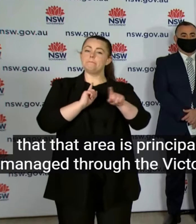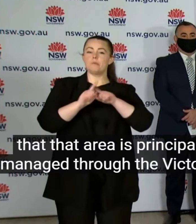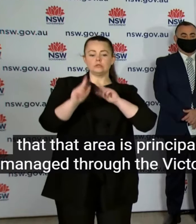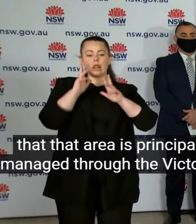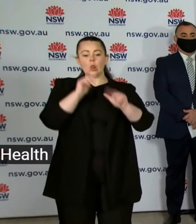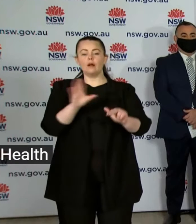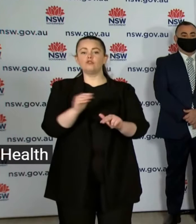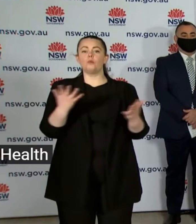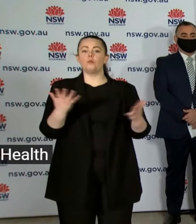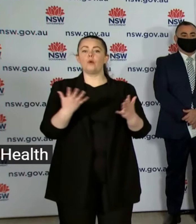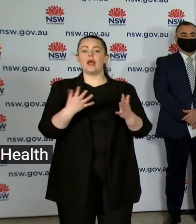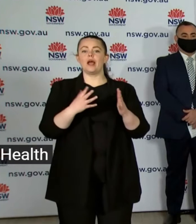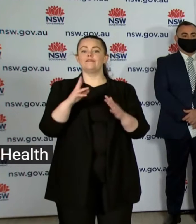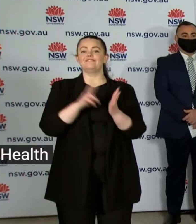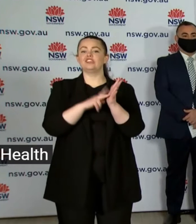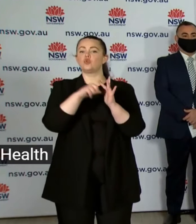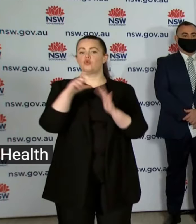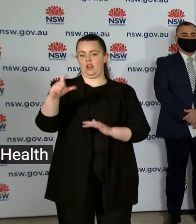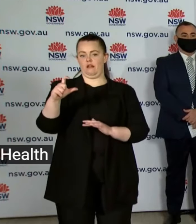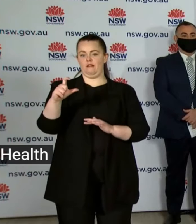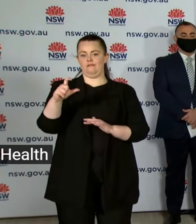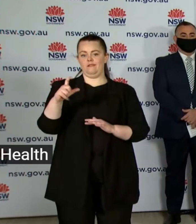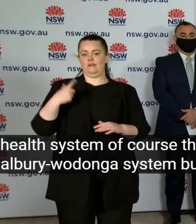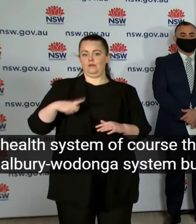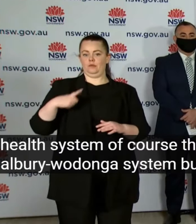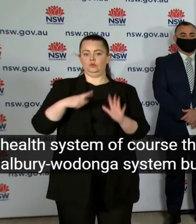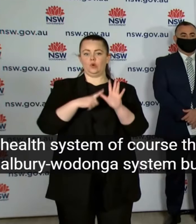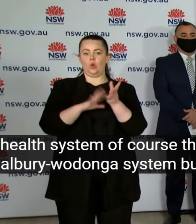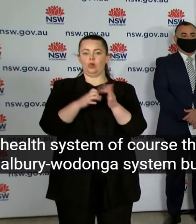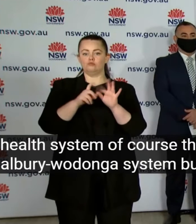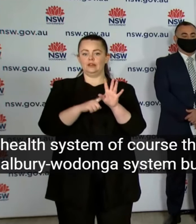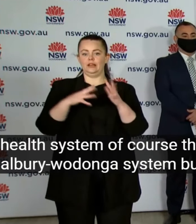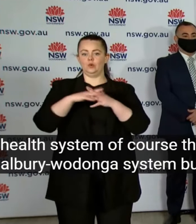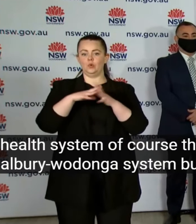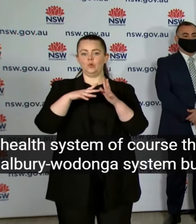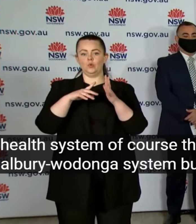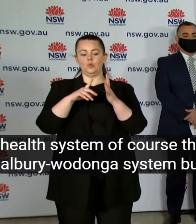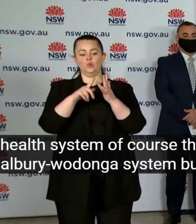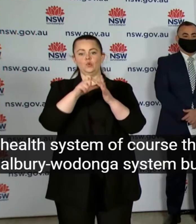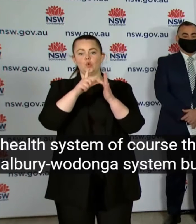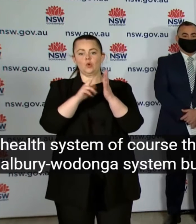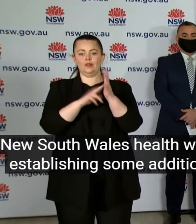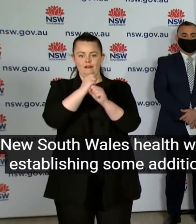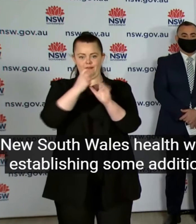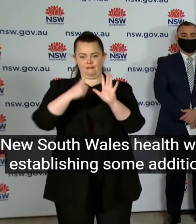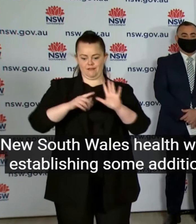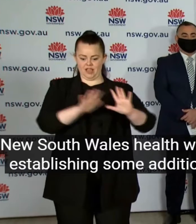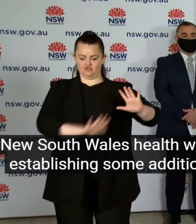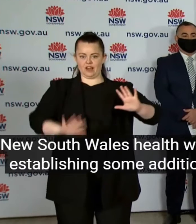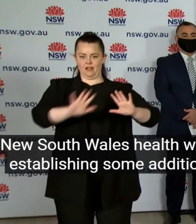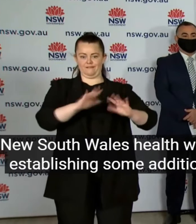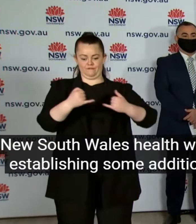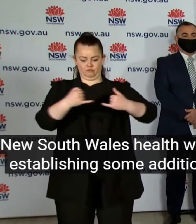course, the Albury-Wodonga system, but New South Wales Health will be establishing some additional